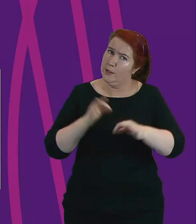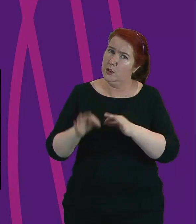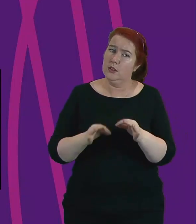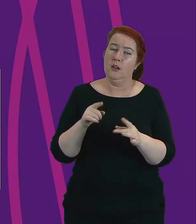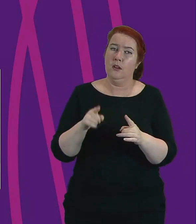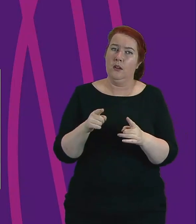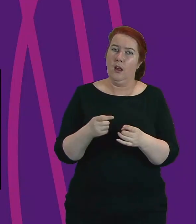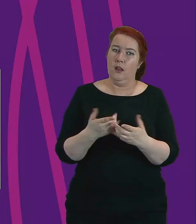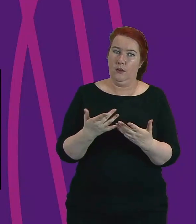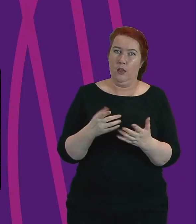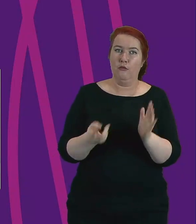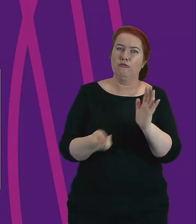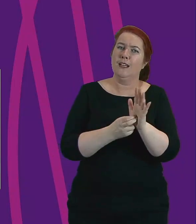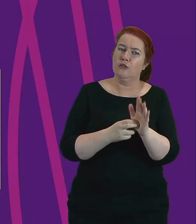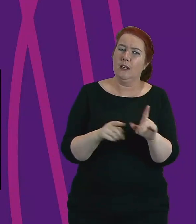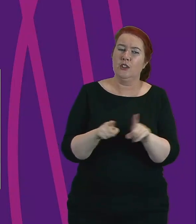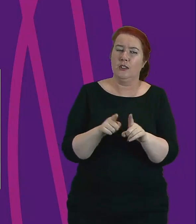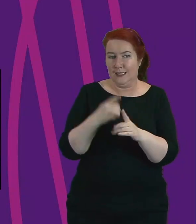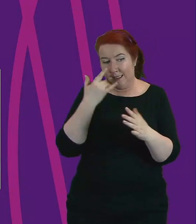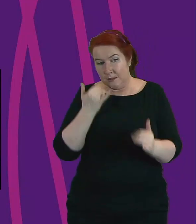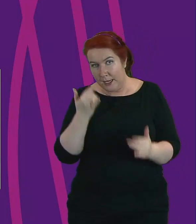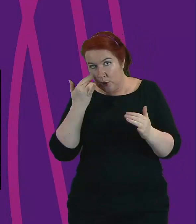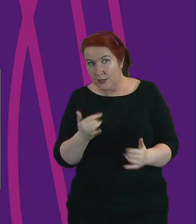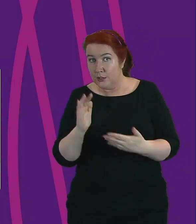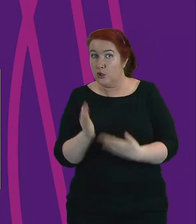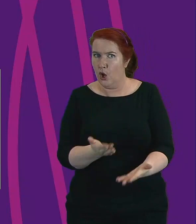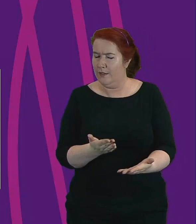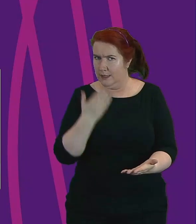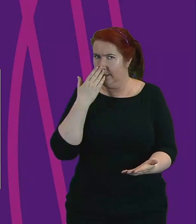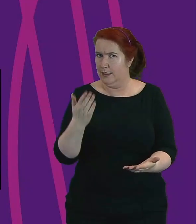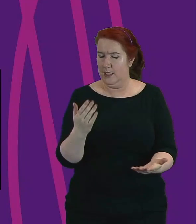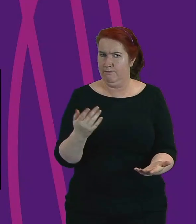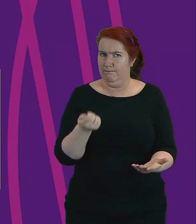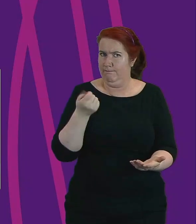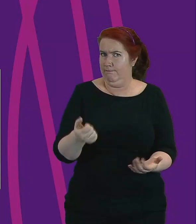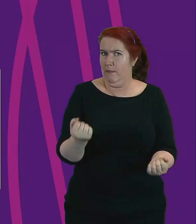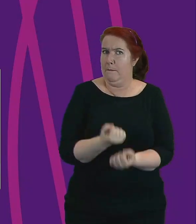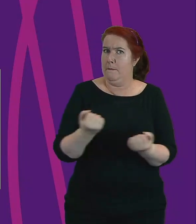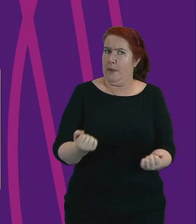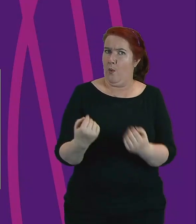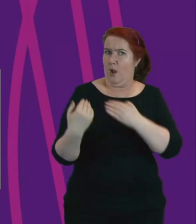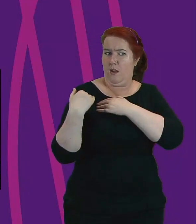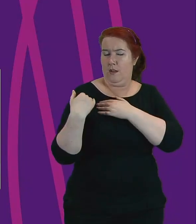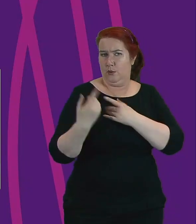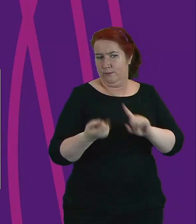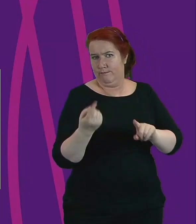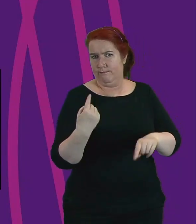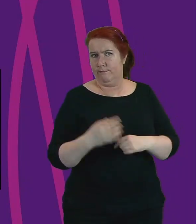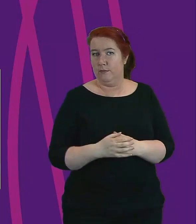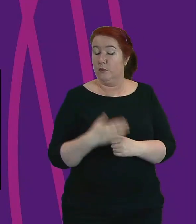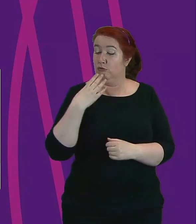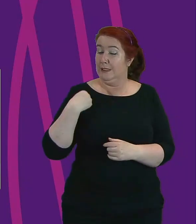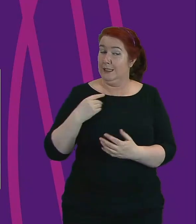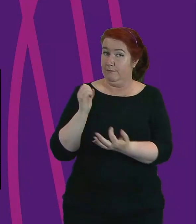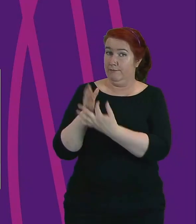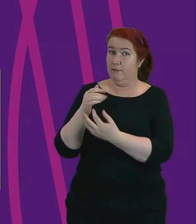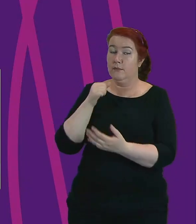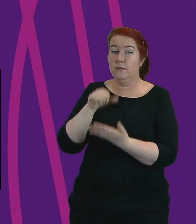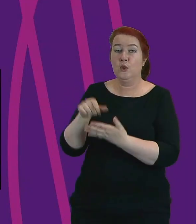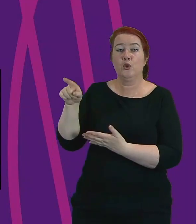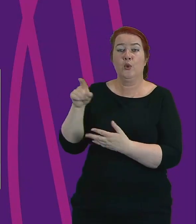afforded to registration and inspection services. I have recently written to the Care Inspectorate and the